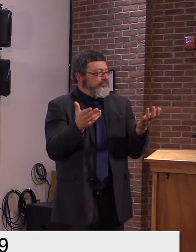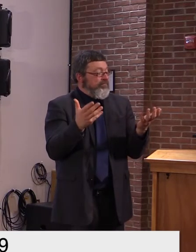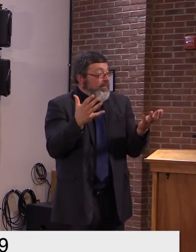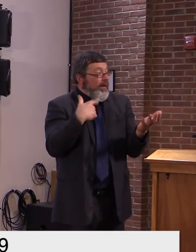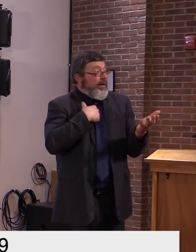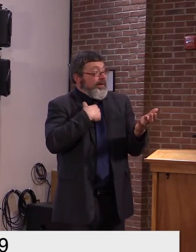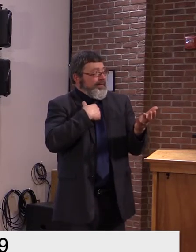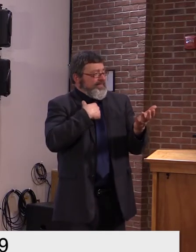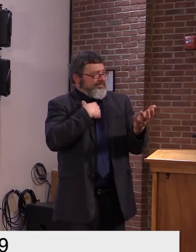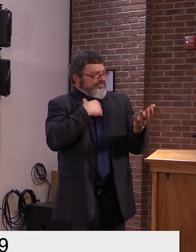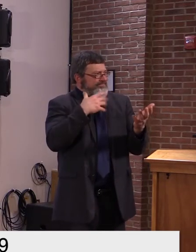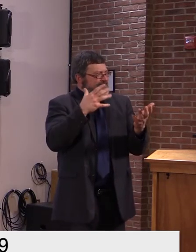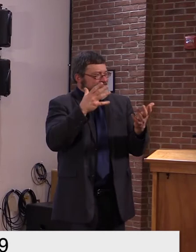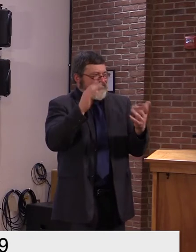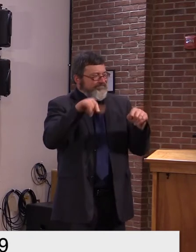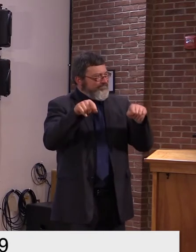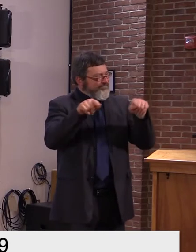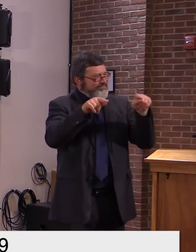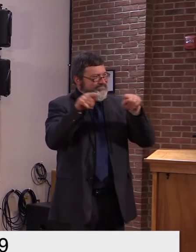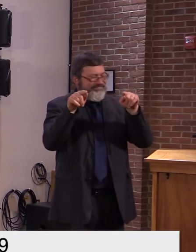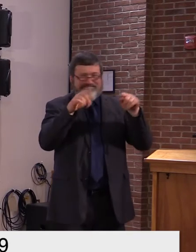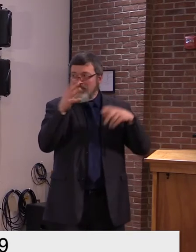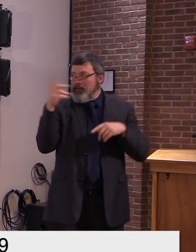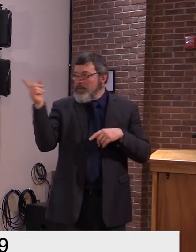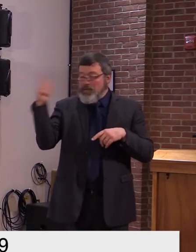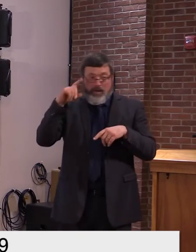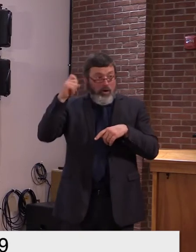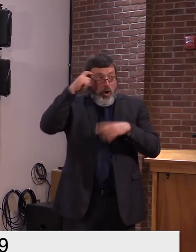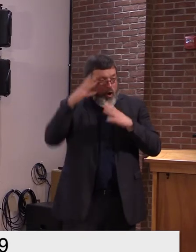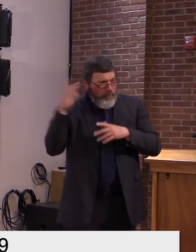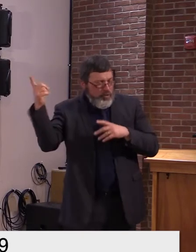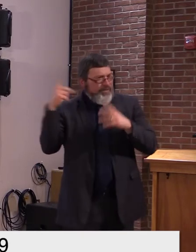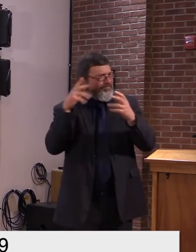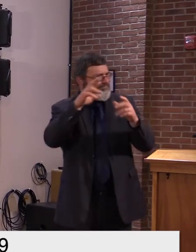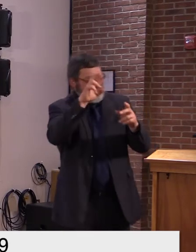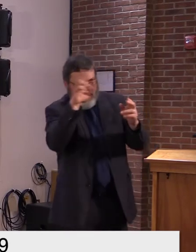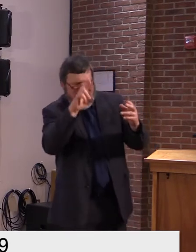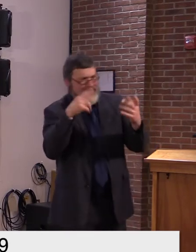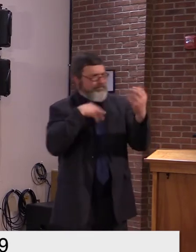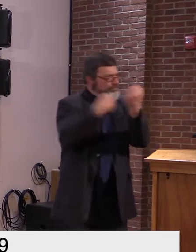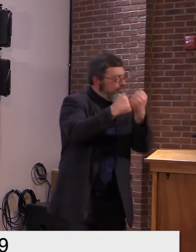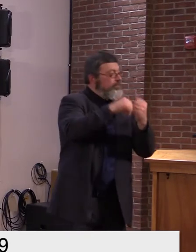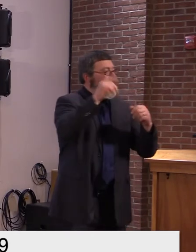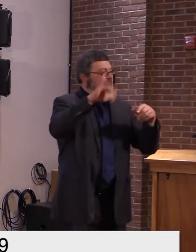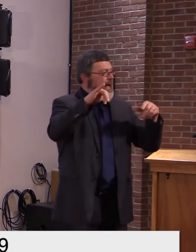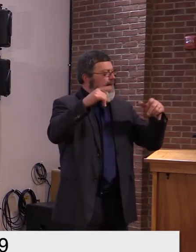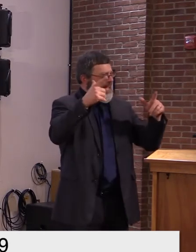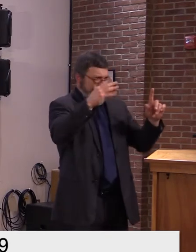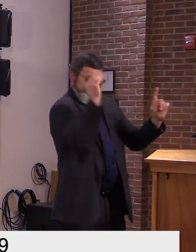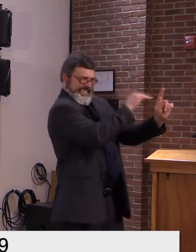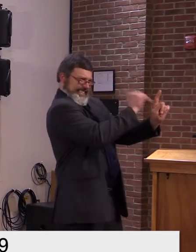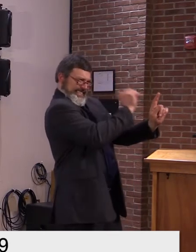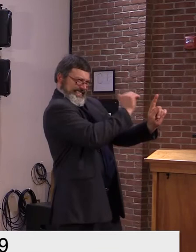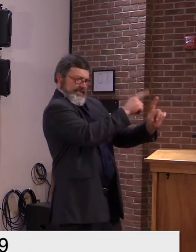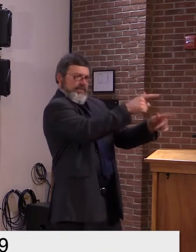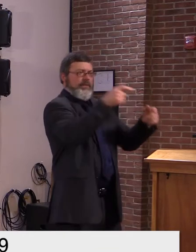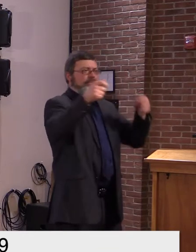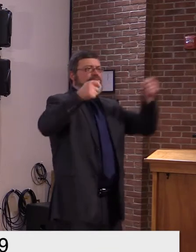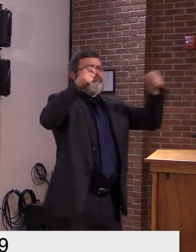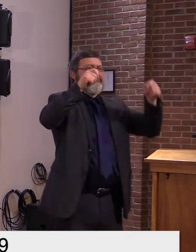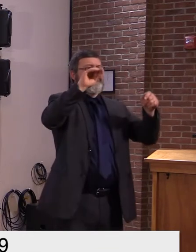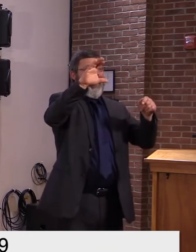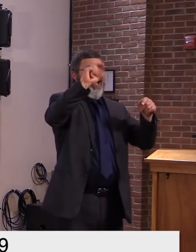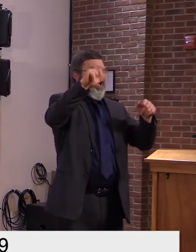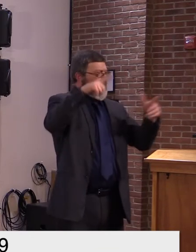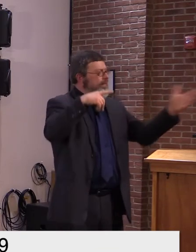advocacy from Republican governors that Governor Scott's been working with, from some of those Republican senators and from some of my Republican colleagues